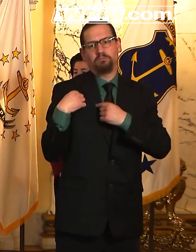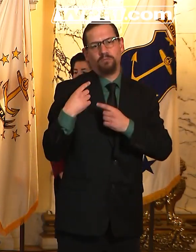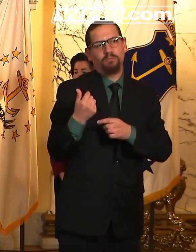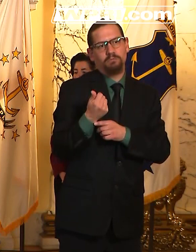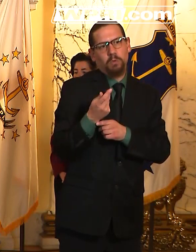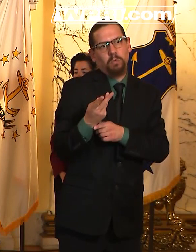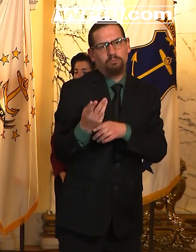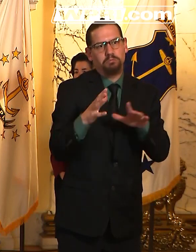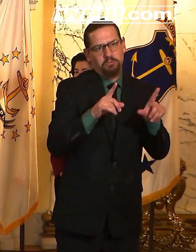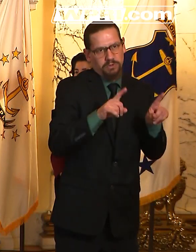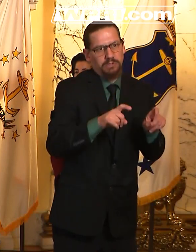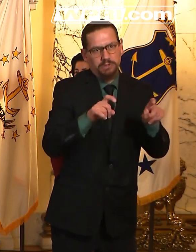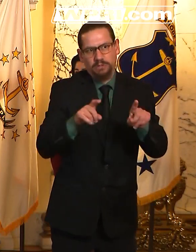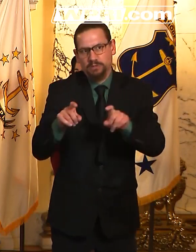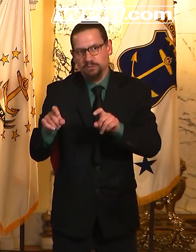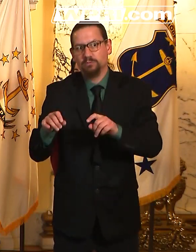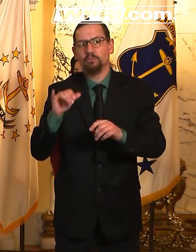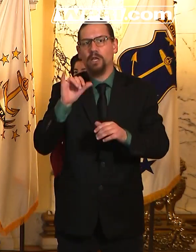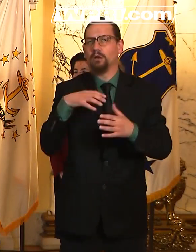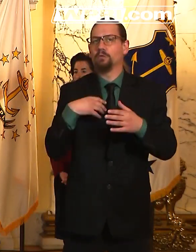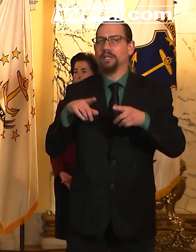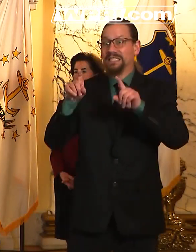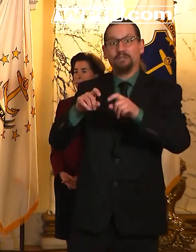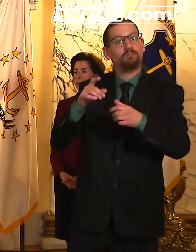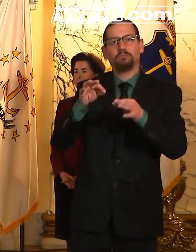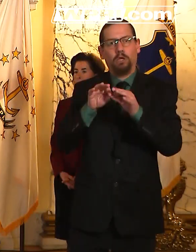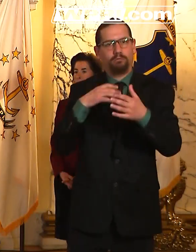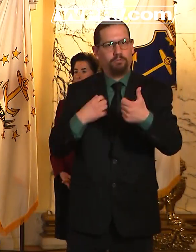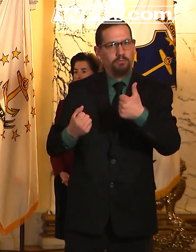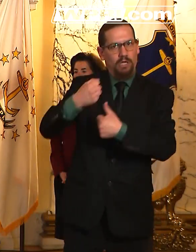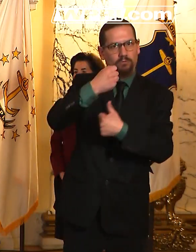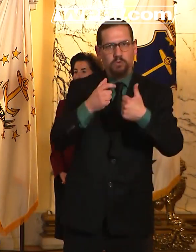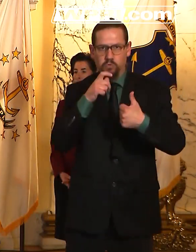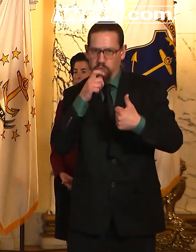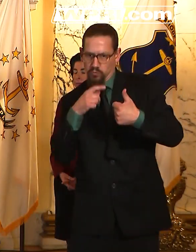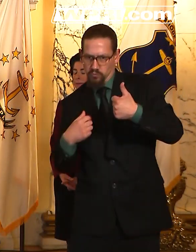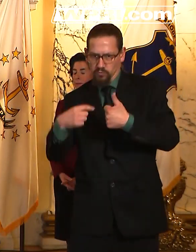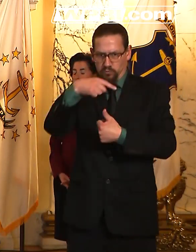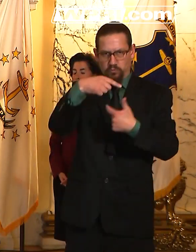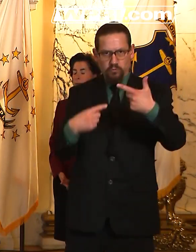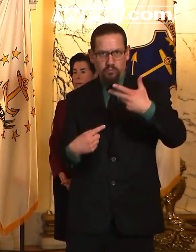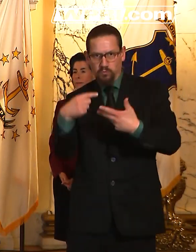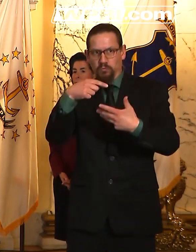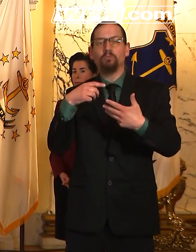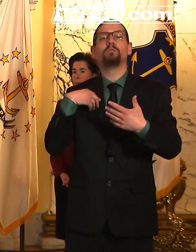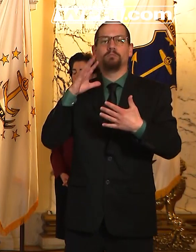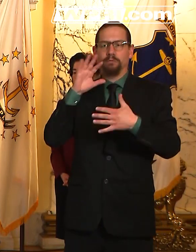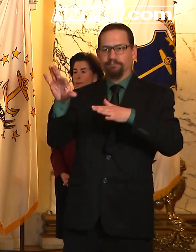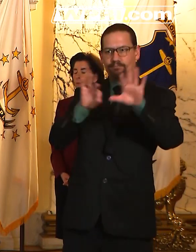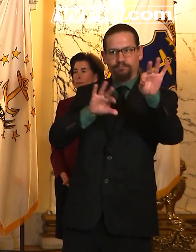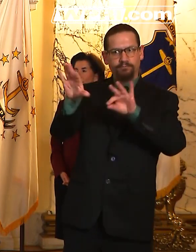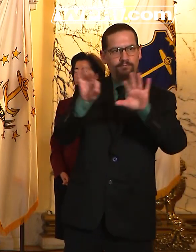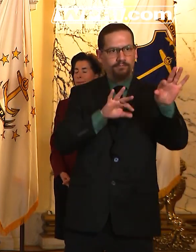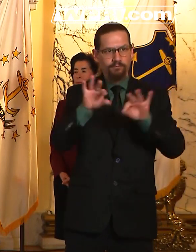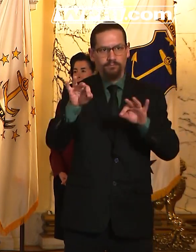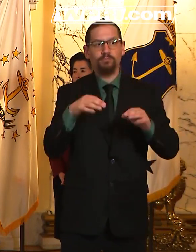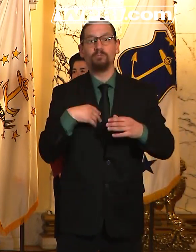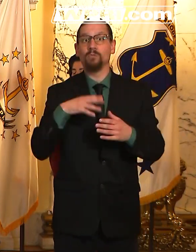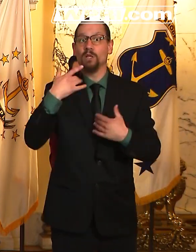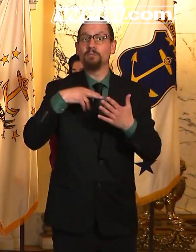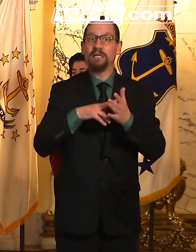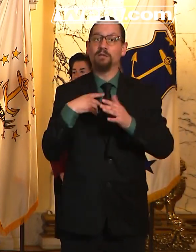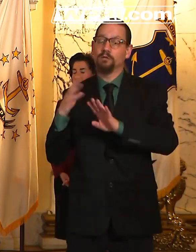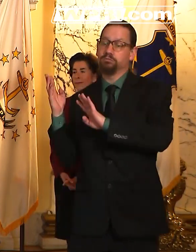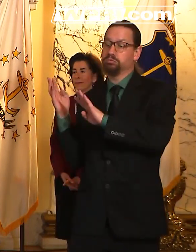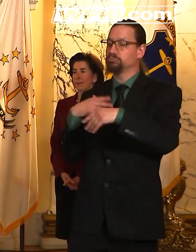to determine whether or not we have more or less cases, because we really want to get to the point where we can test all of the people who have